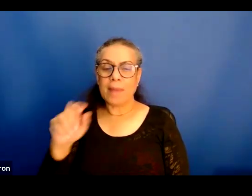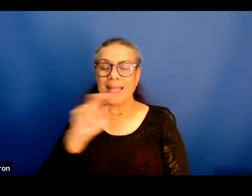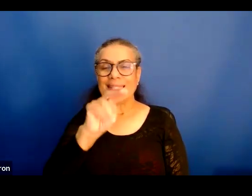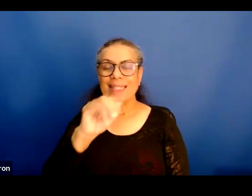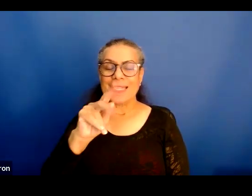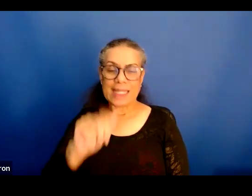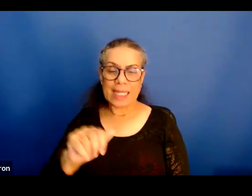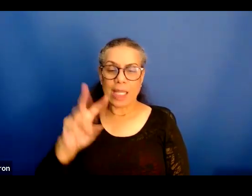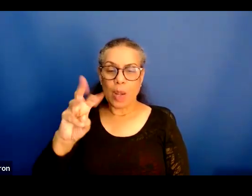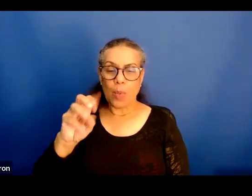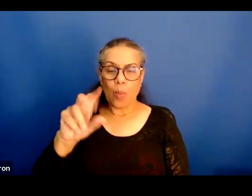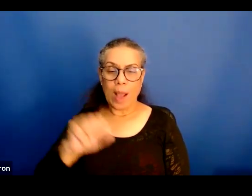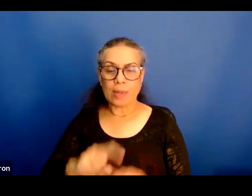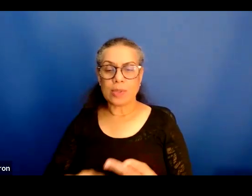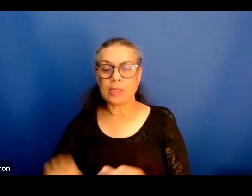School.